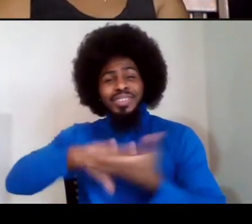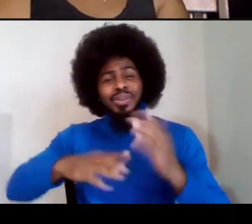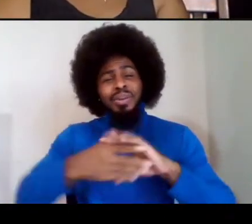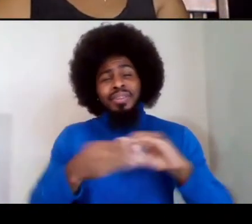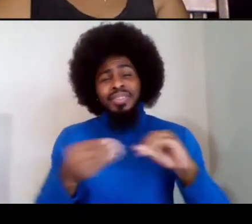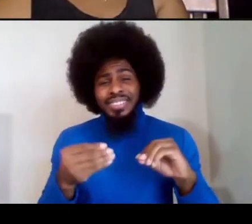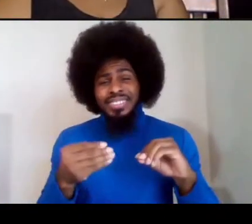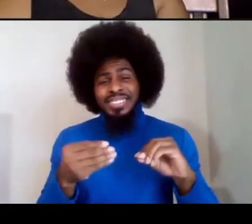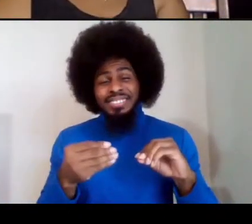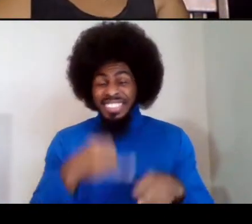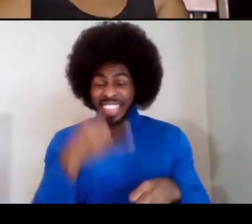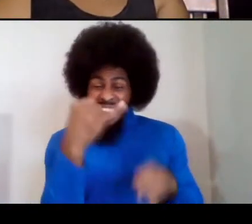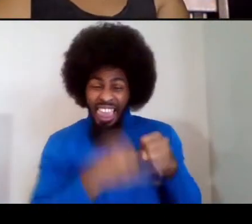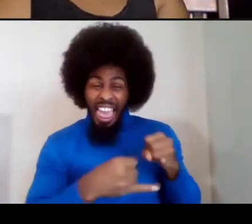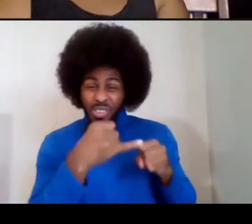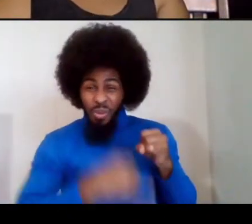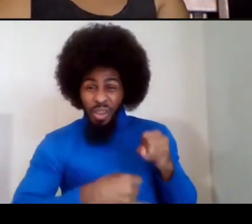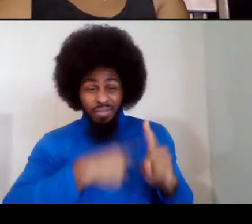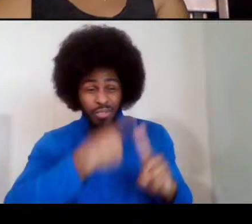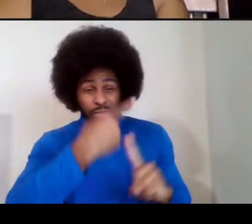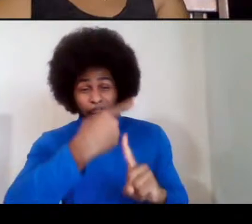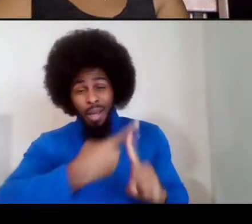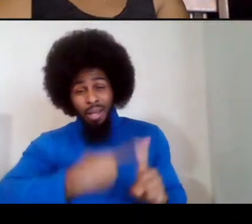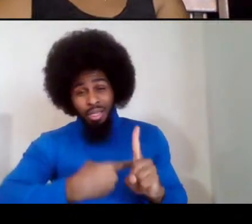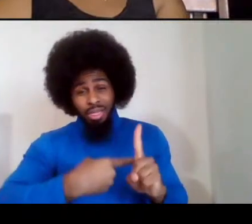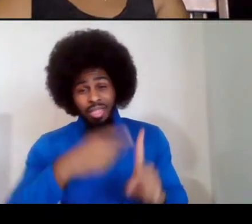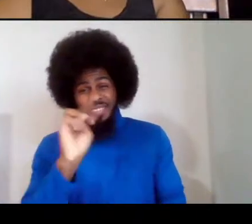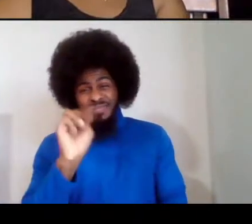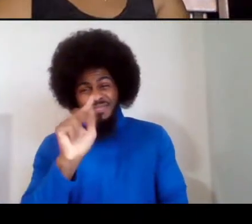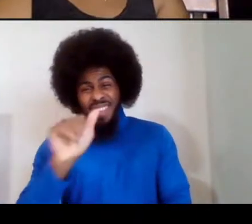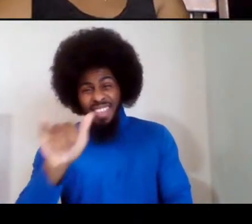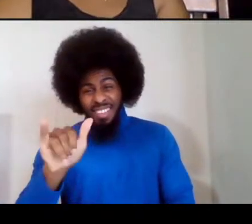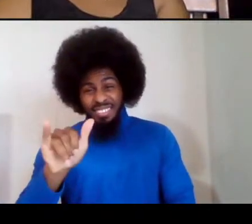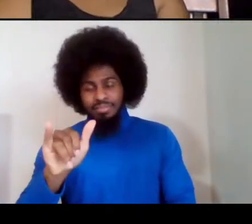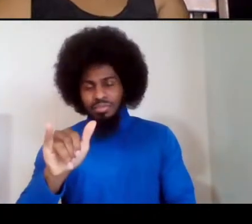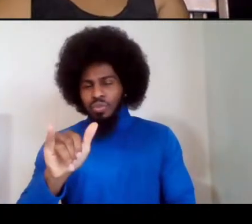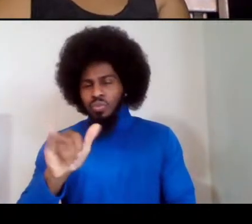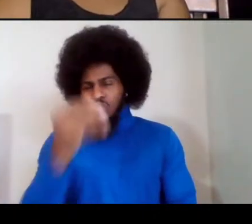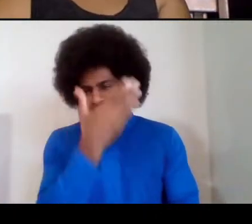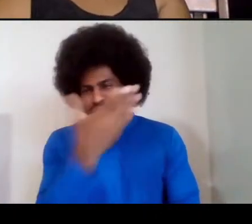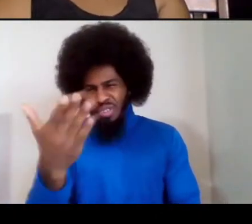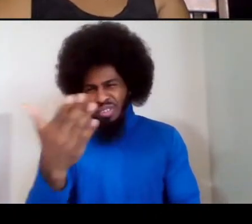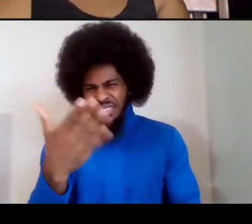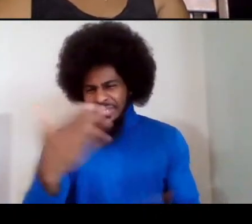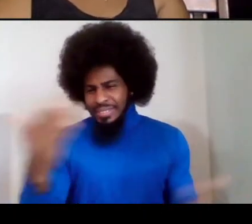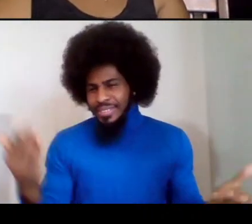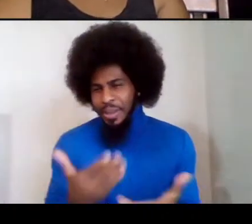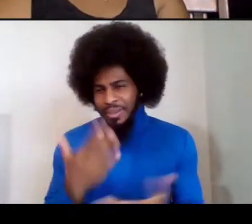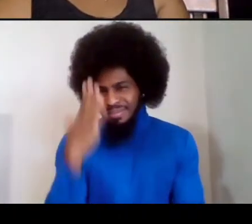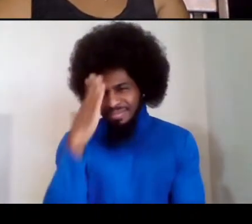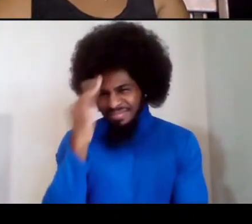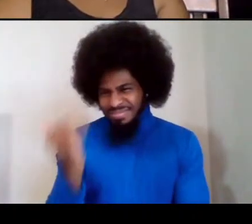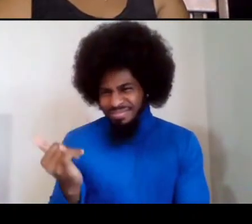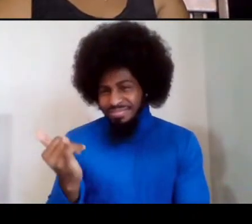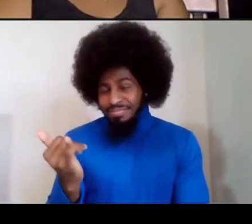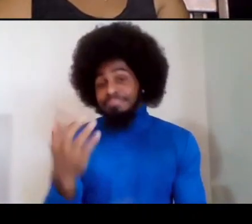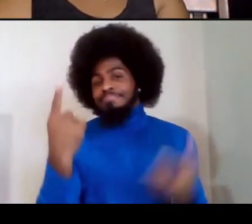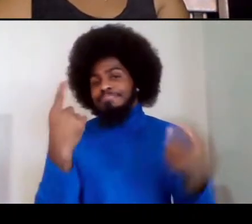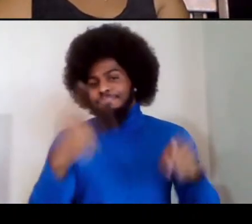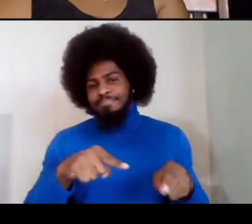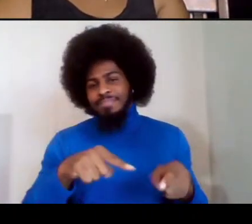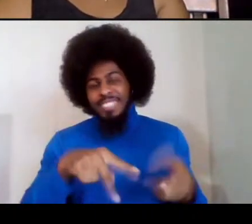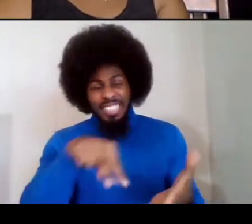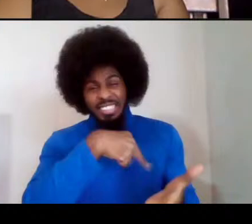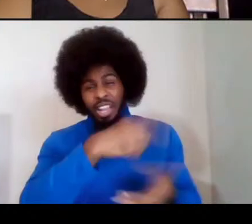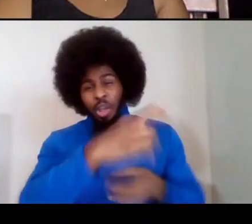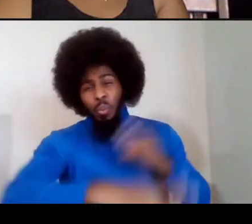of May. Here's a note about why we are here. Our dance world was pummeled by